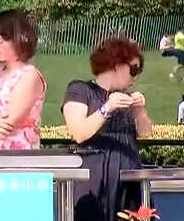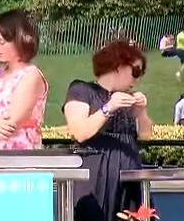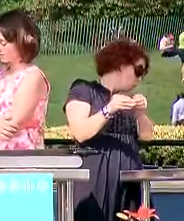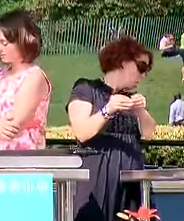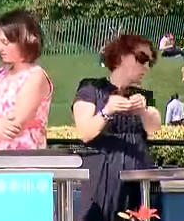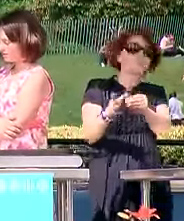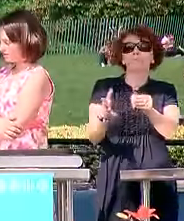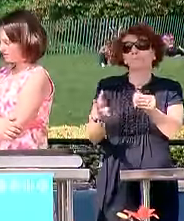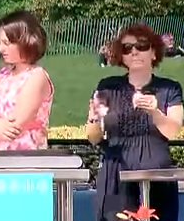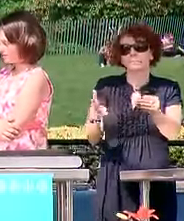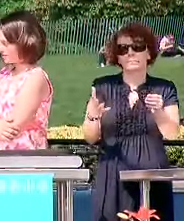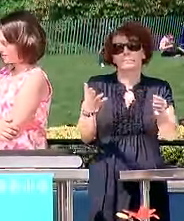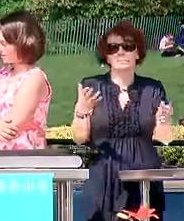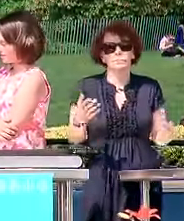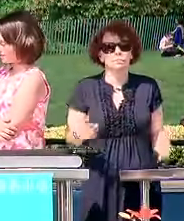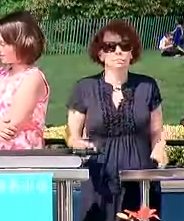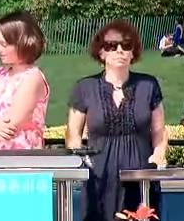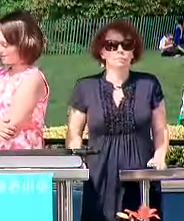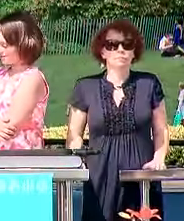Okay.